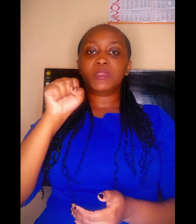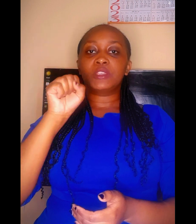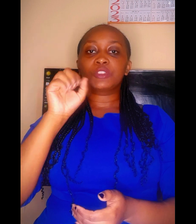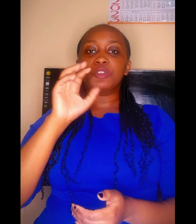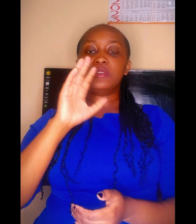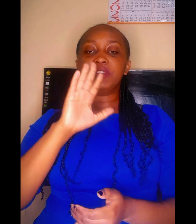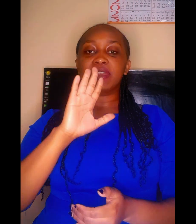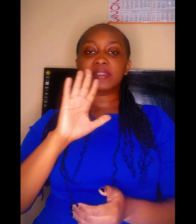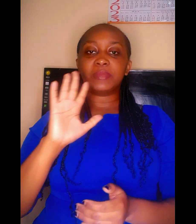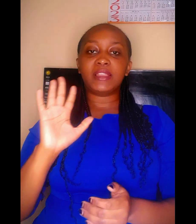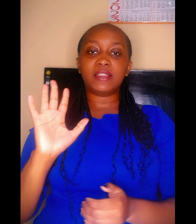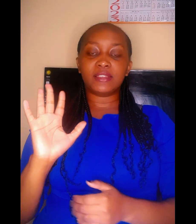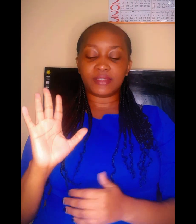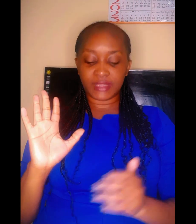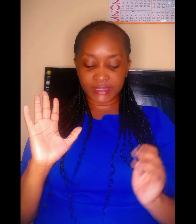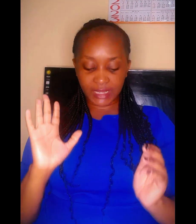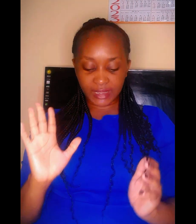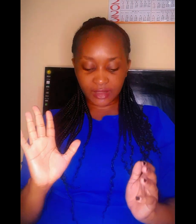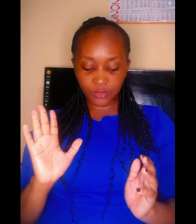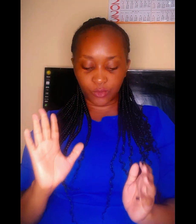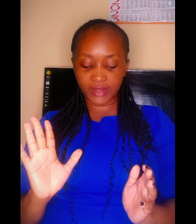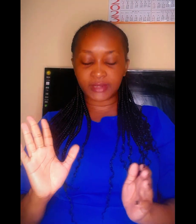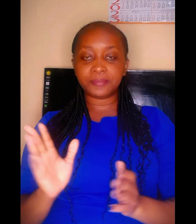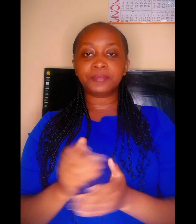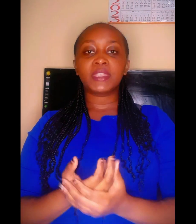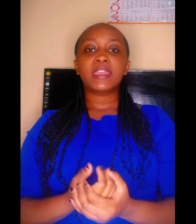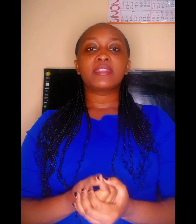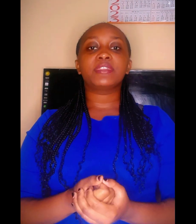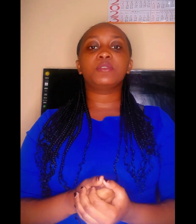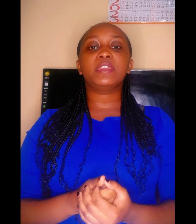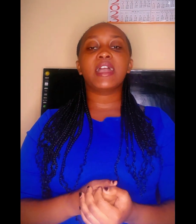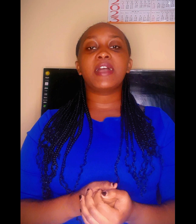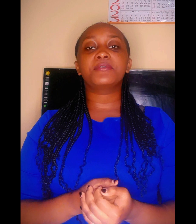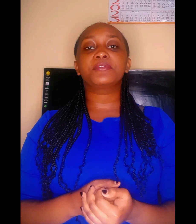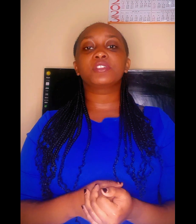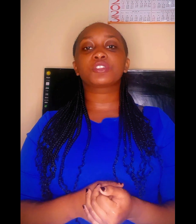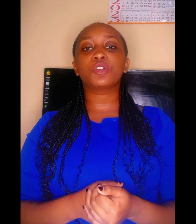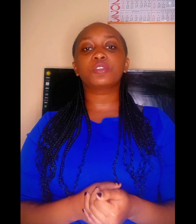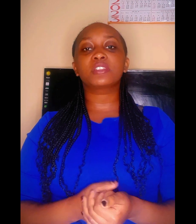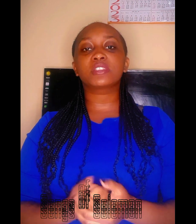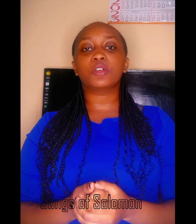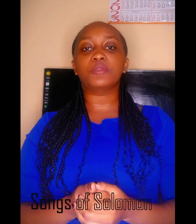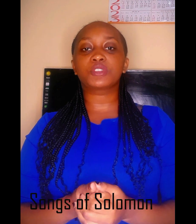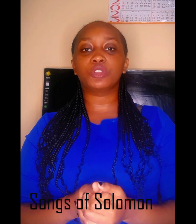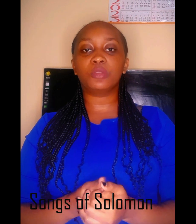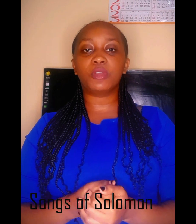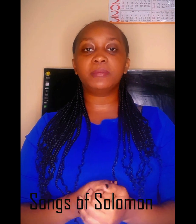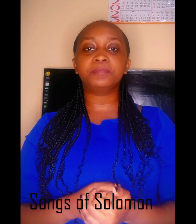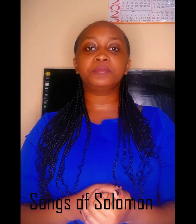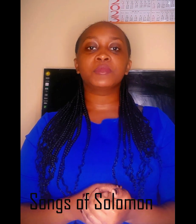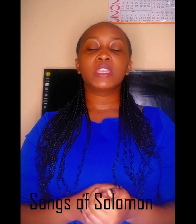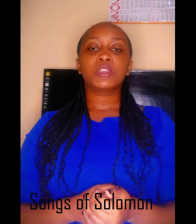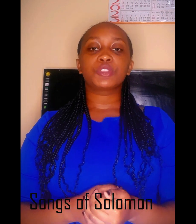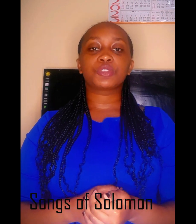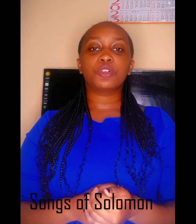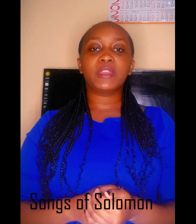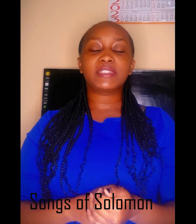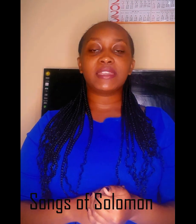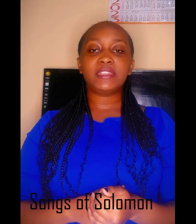So you'll fingerspell the entire word. Then we have Songs of Solomon. So when signing